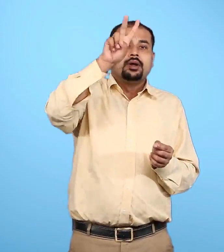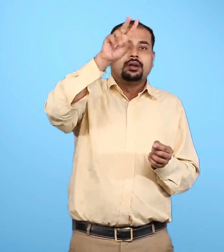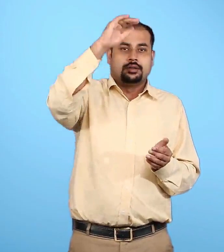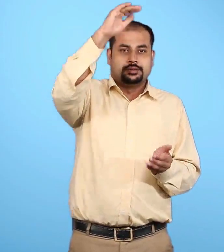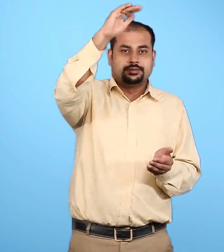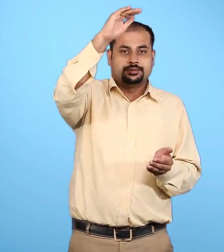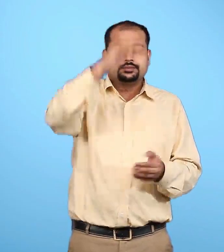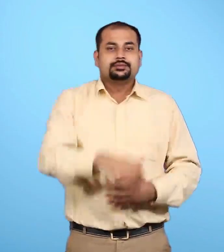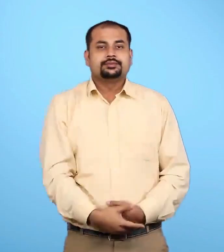to 12.